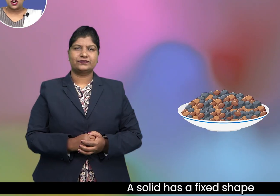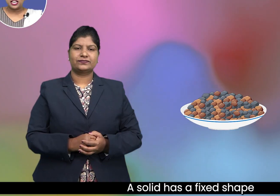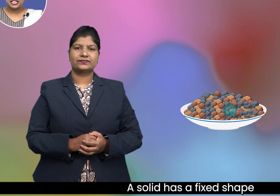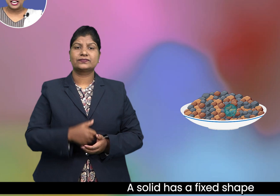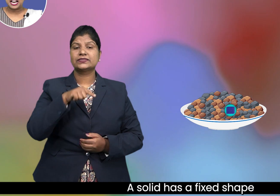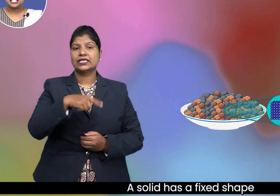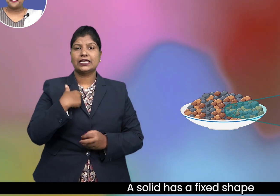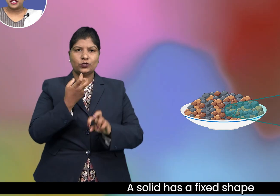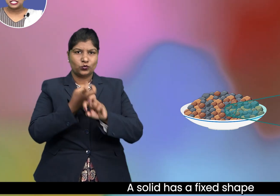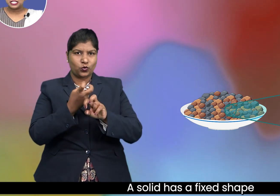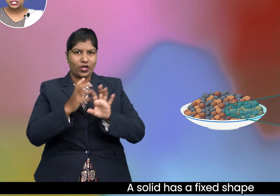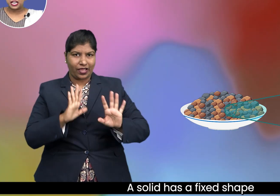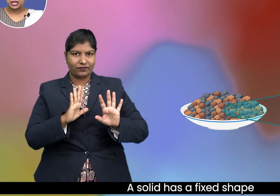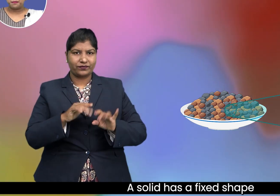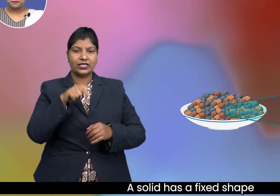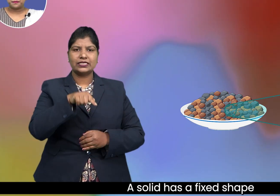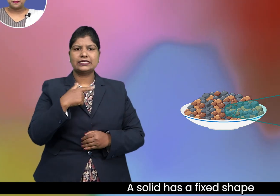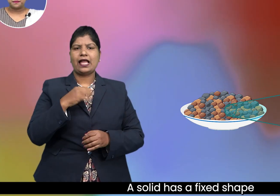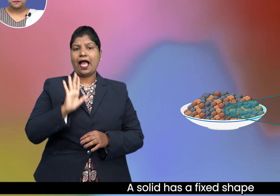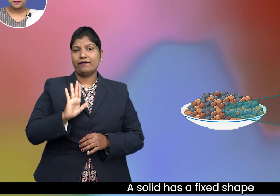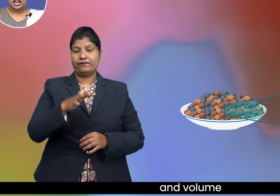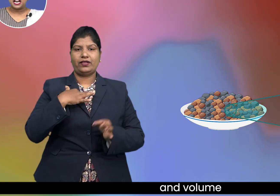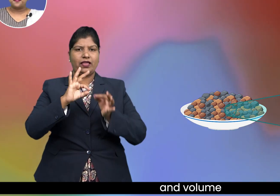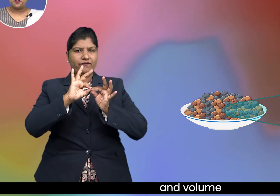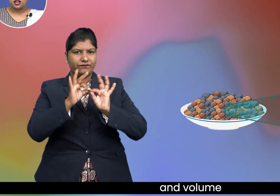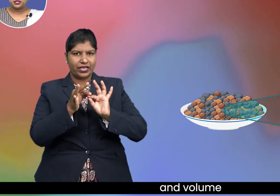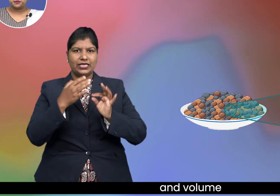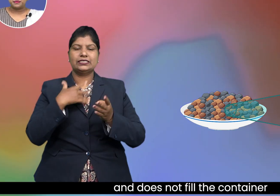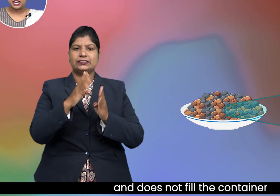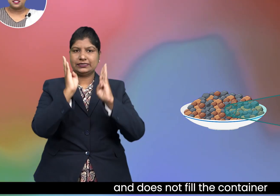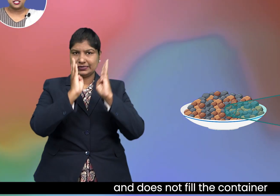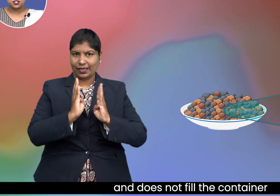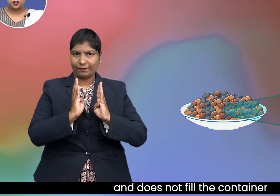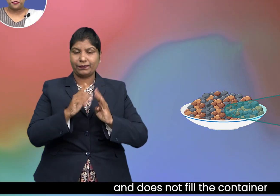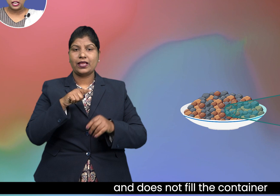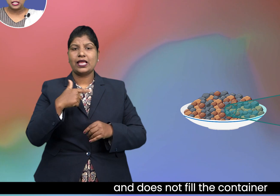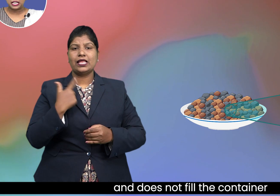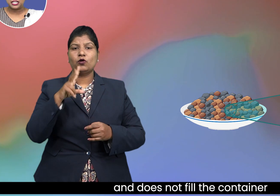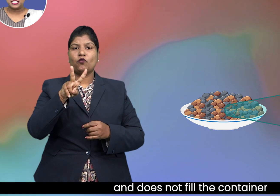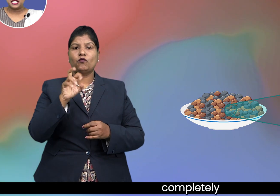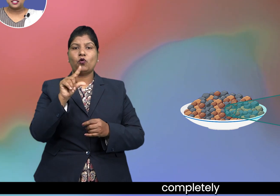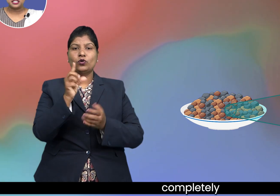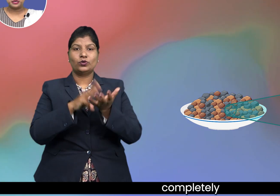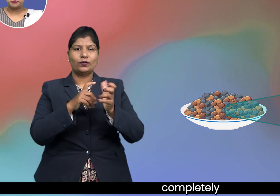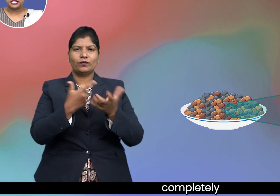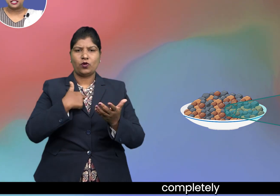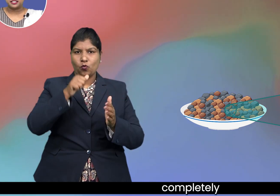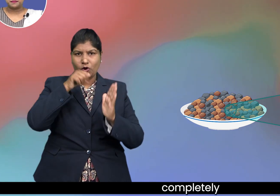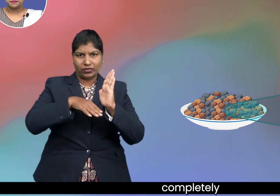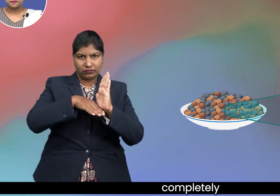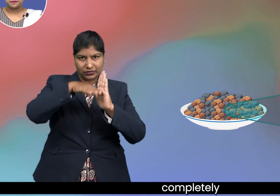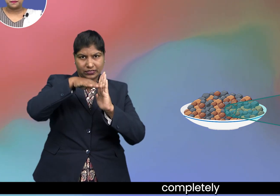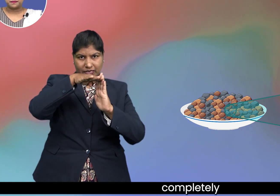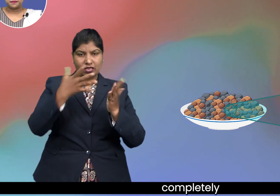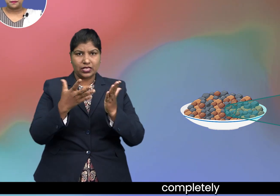A solid has a fixed shape and volume and does not fill the container completely.